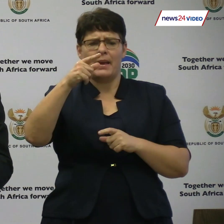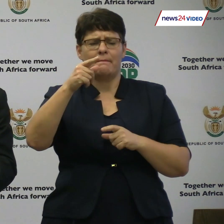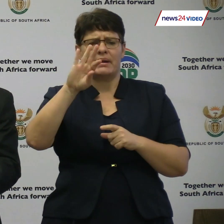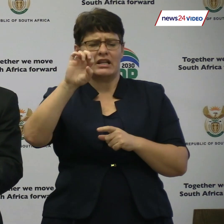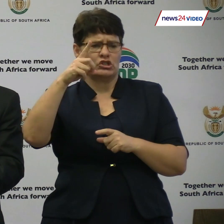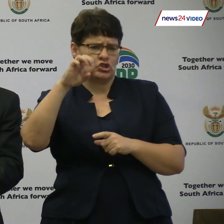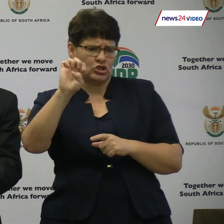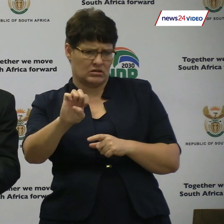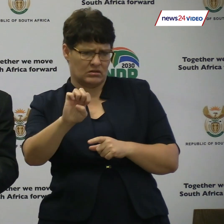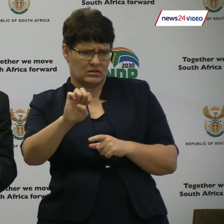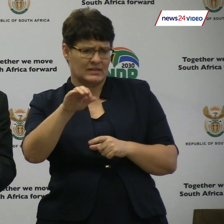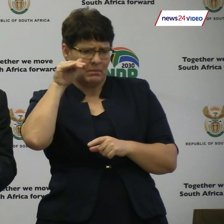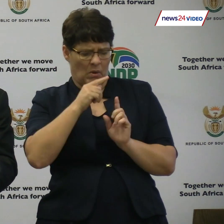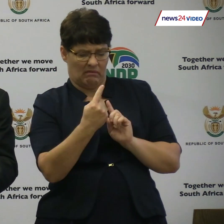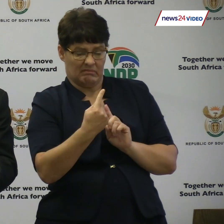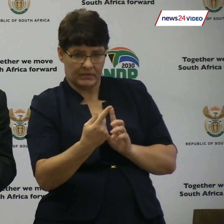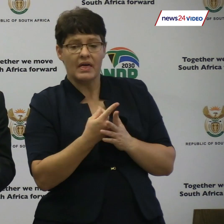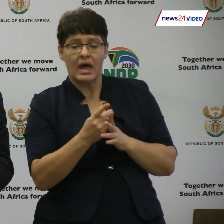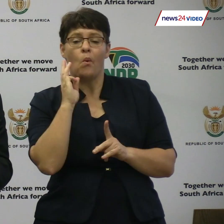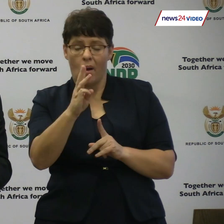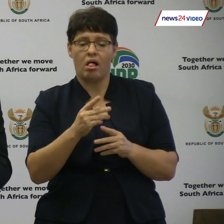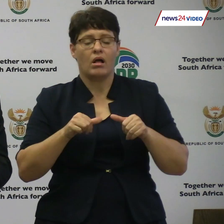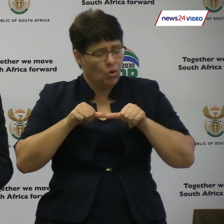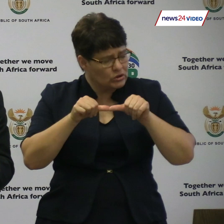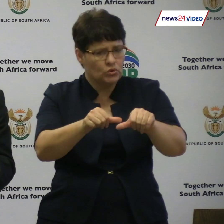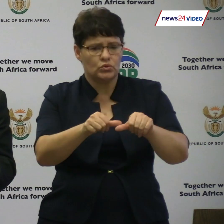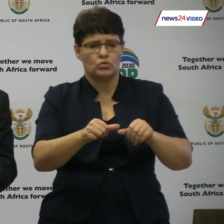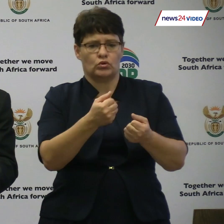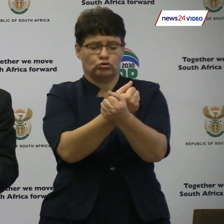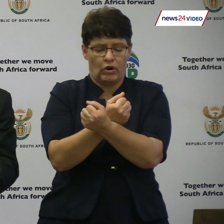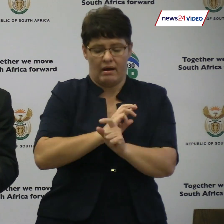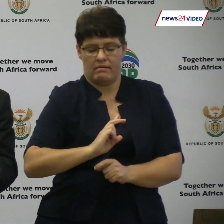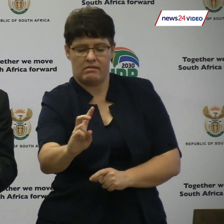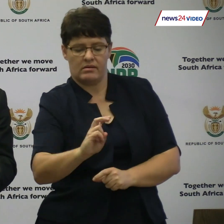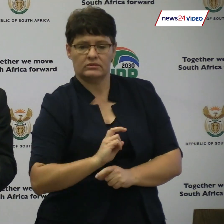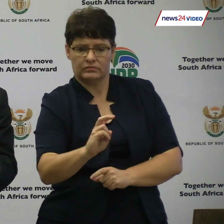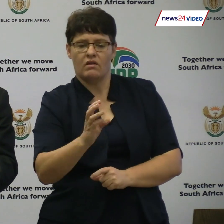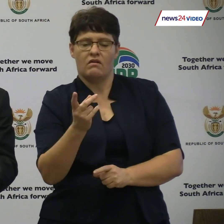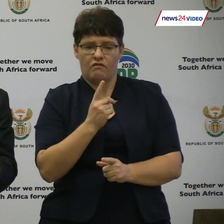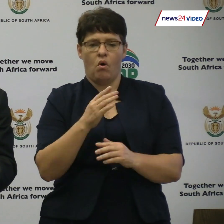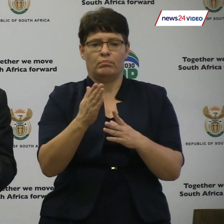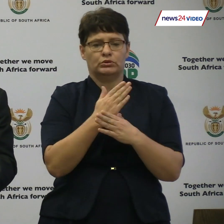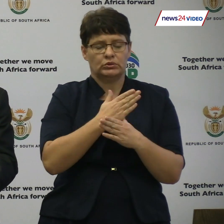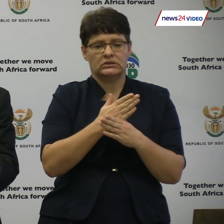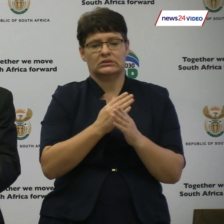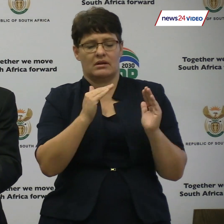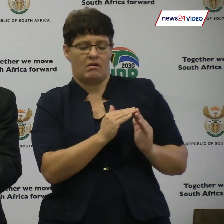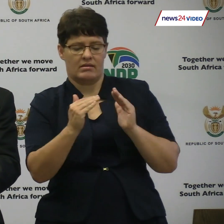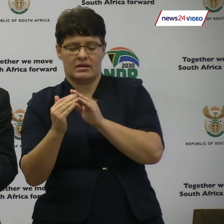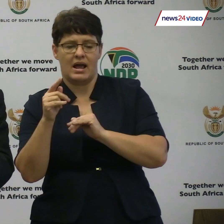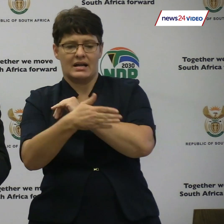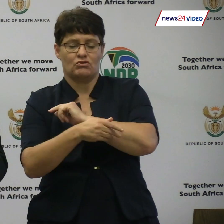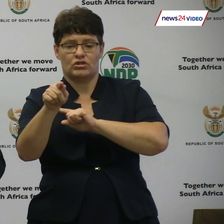Beit Bridge, they will continue conveying goods between South Africa and our neighboring